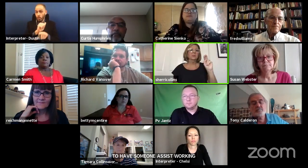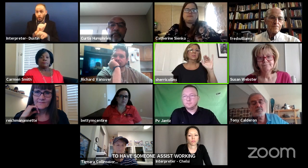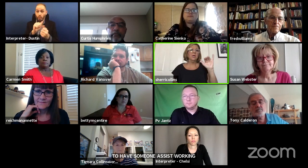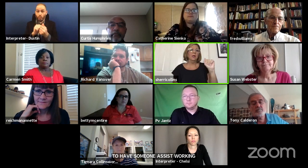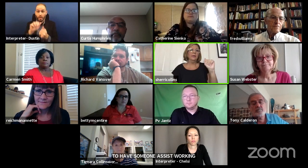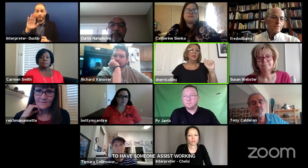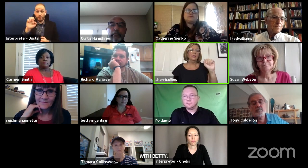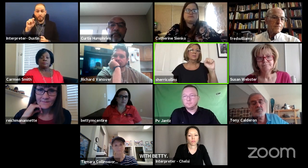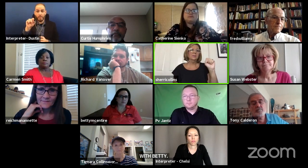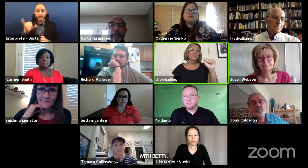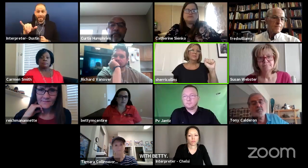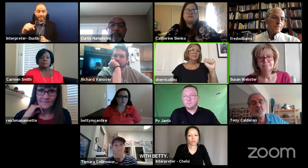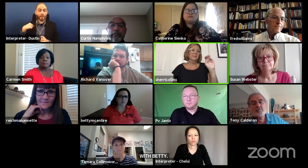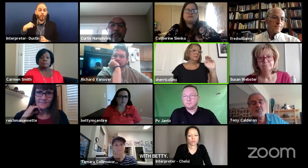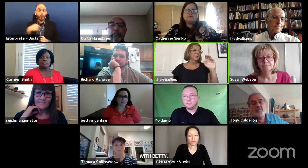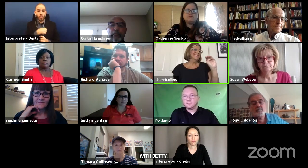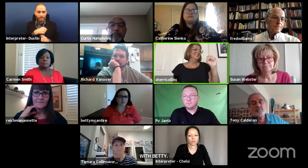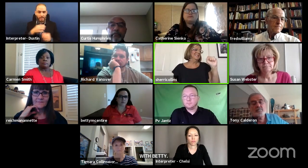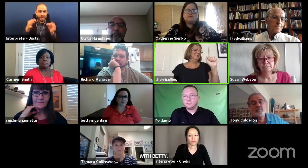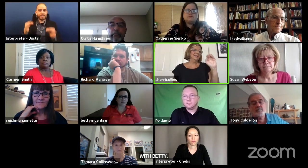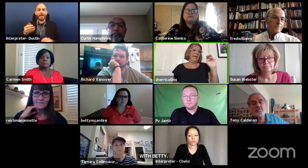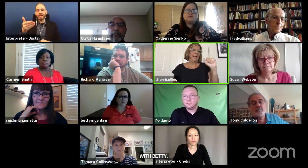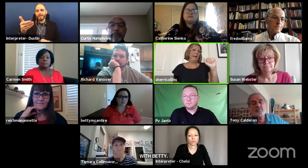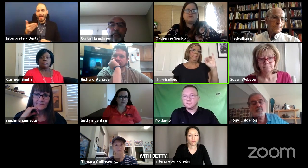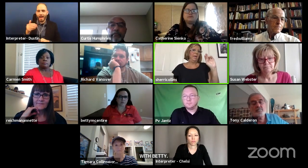hire Sonia